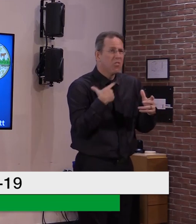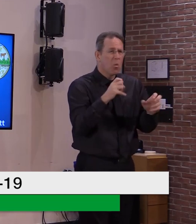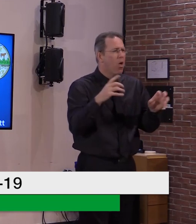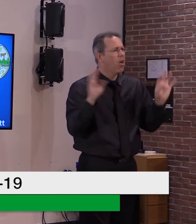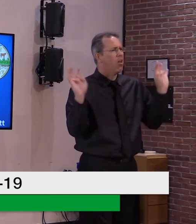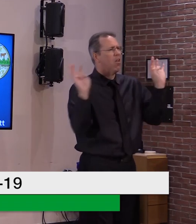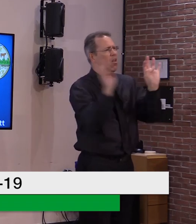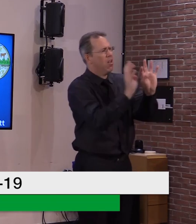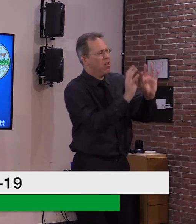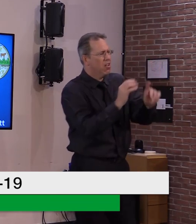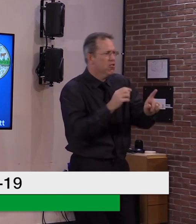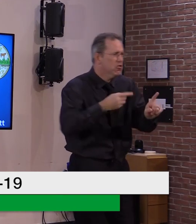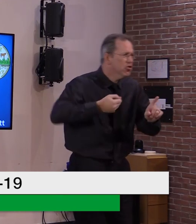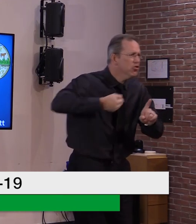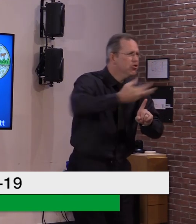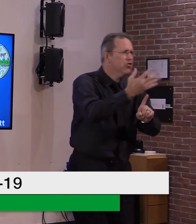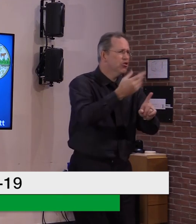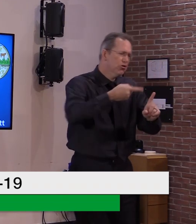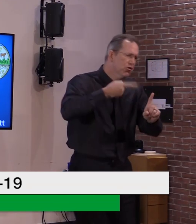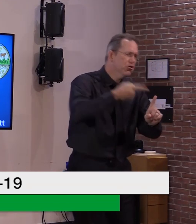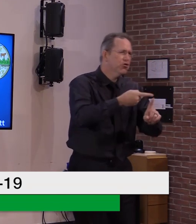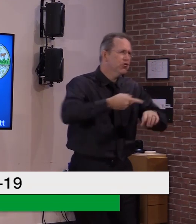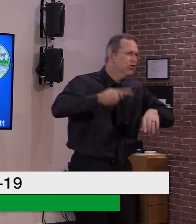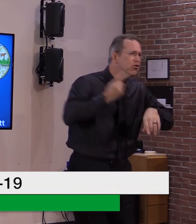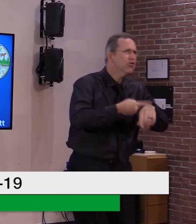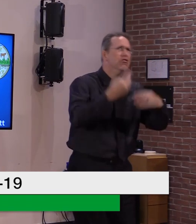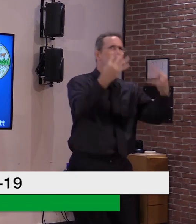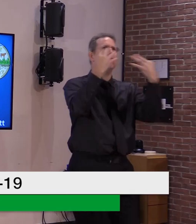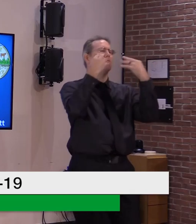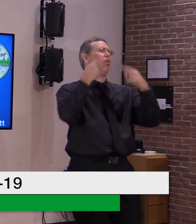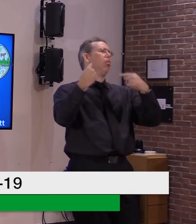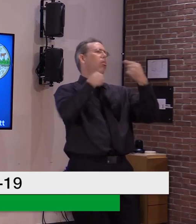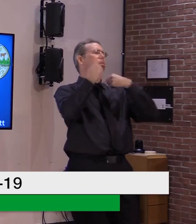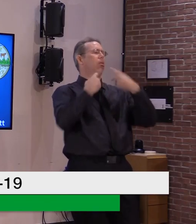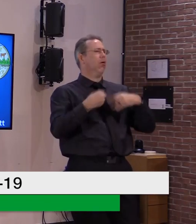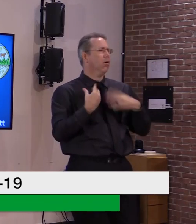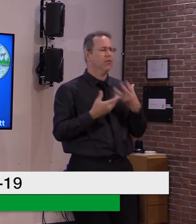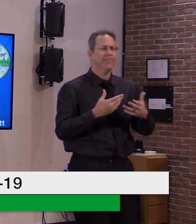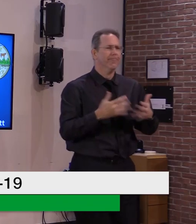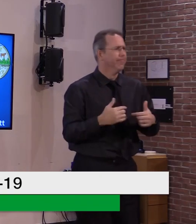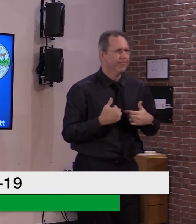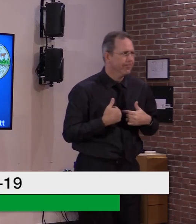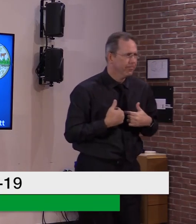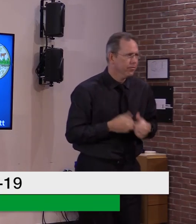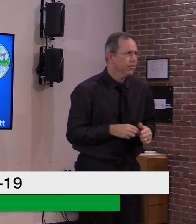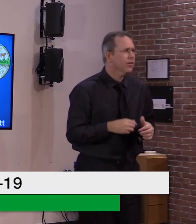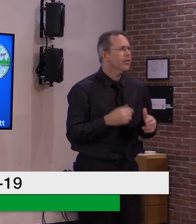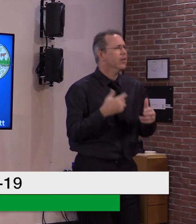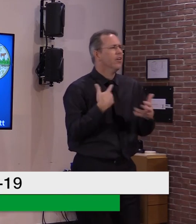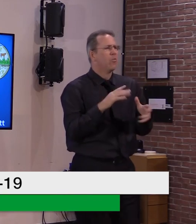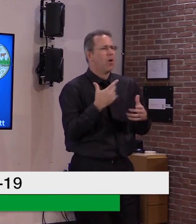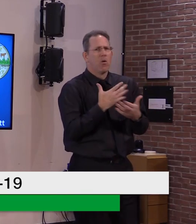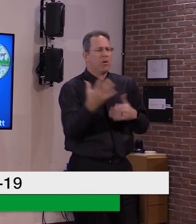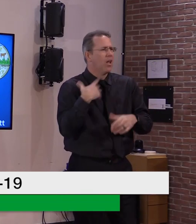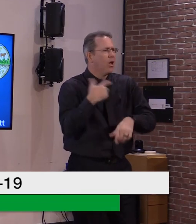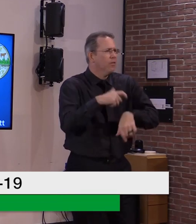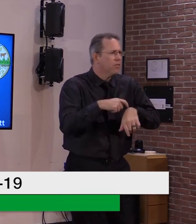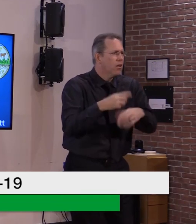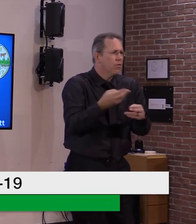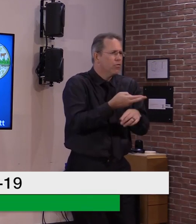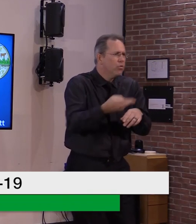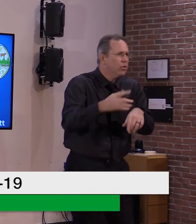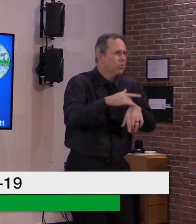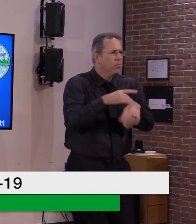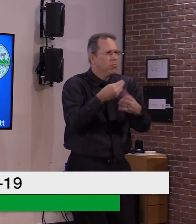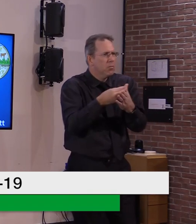and public safety to go after people who aren't doing the right thing because i'm not sure that it's going to gain us all that much